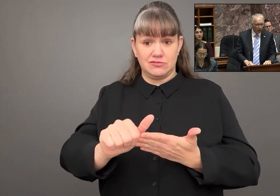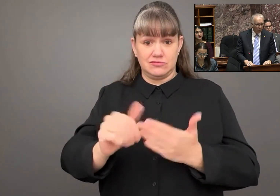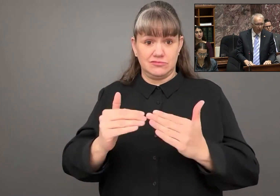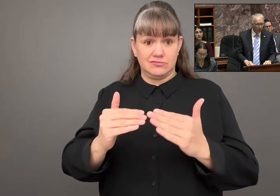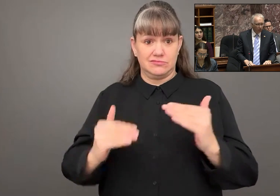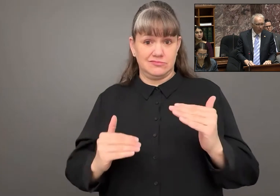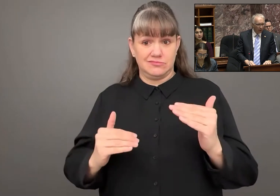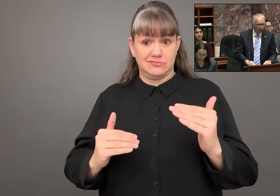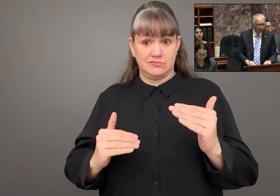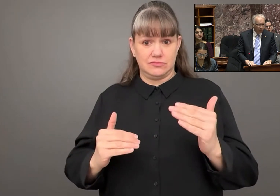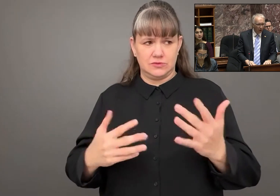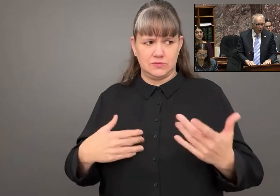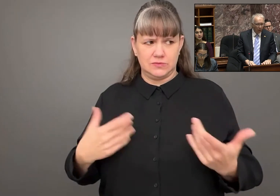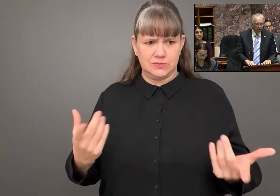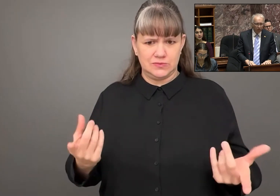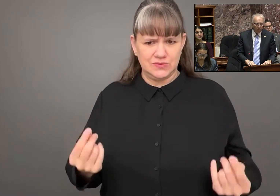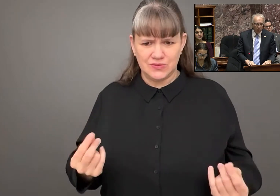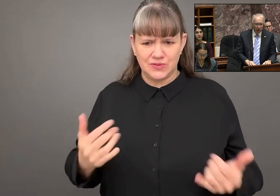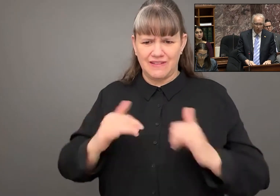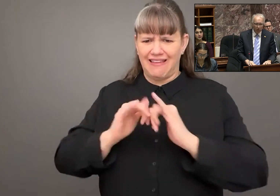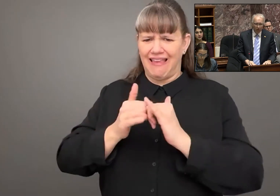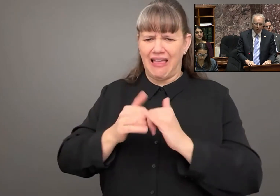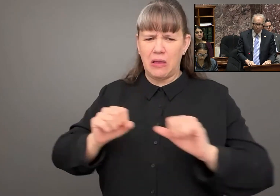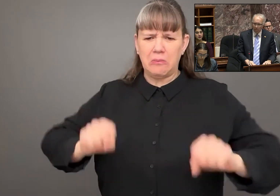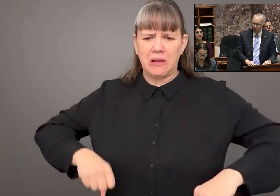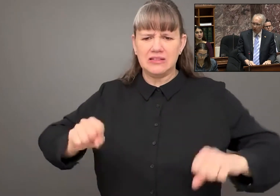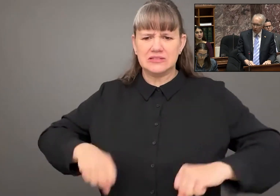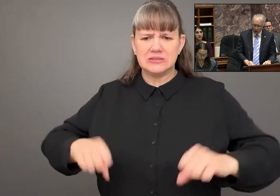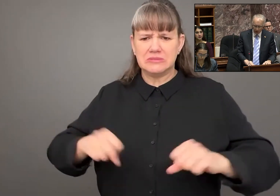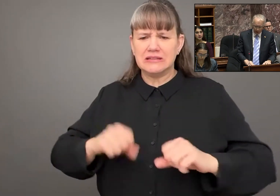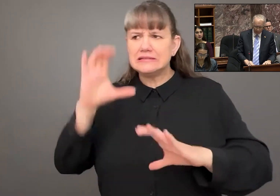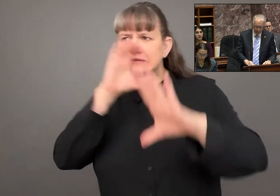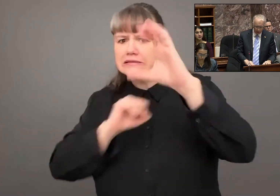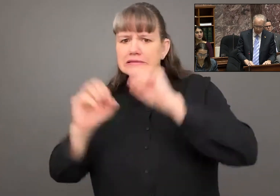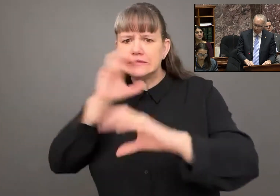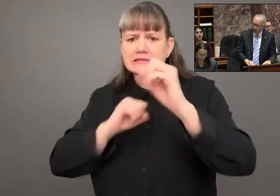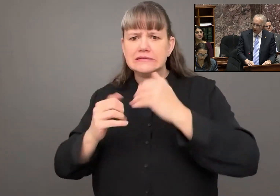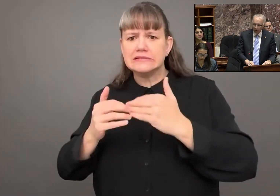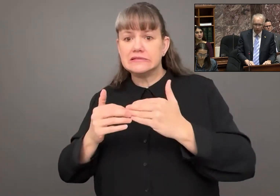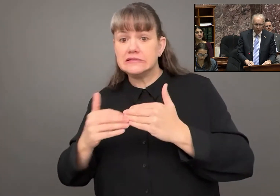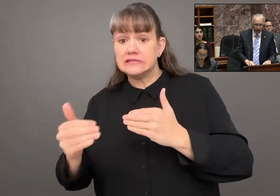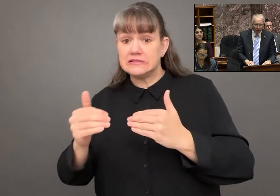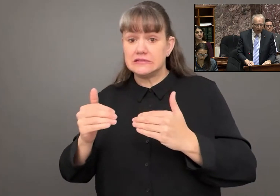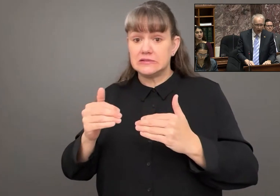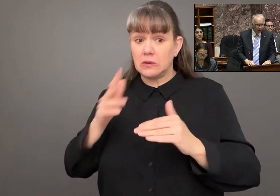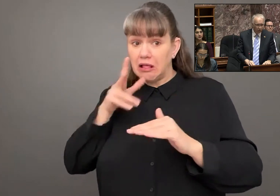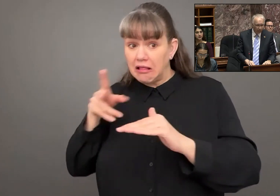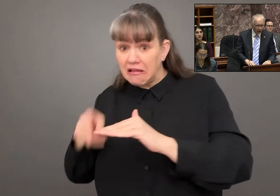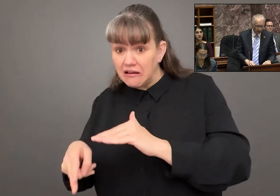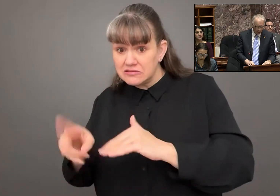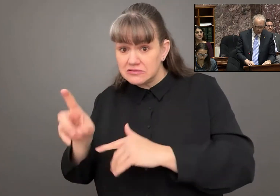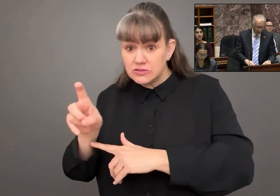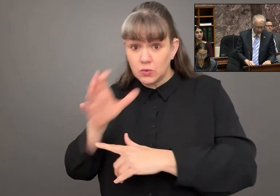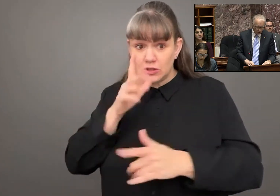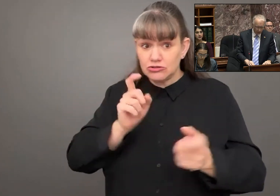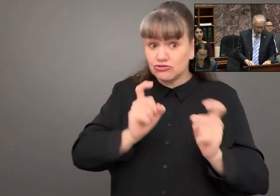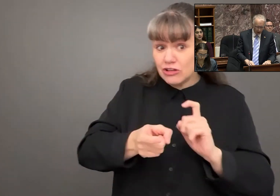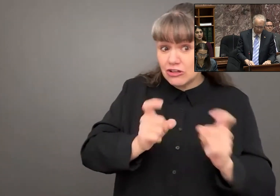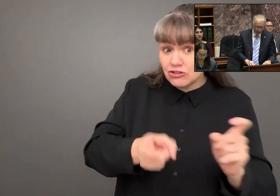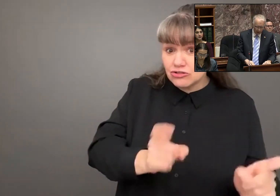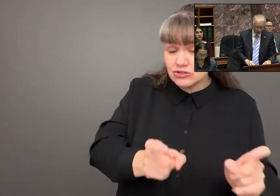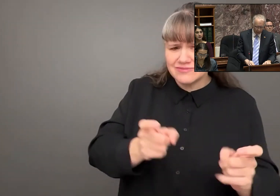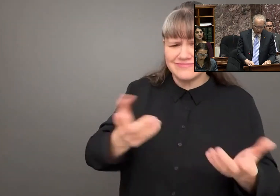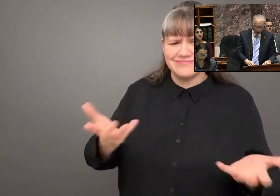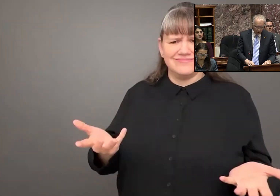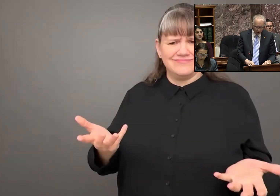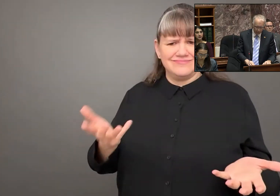idea whether there's going to be cuts or whether there's going to be changes? $3 billion deficit, Mr. Speaker. This is nothing trivial in terms of this,